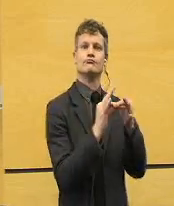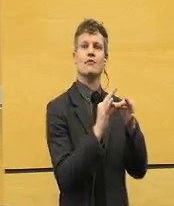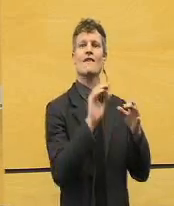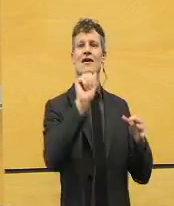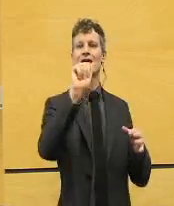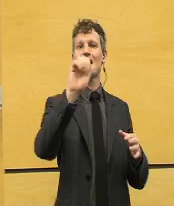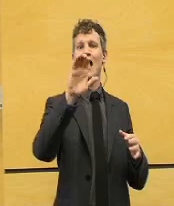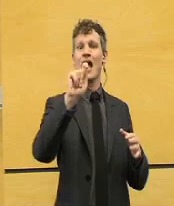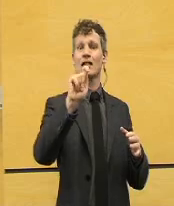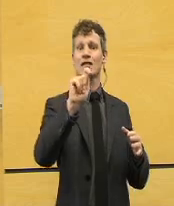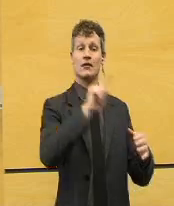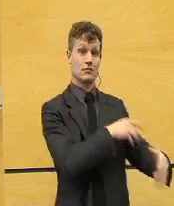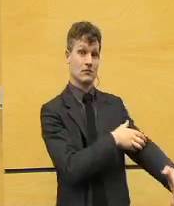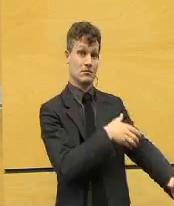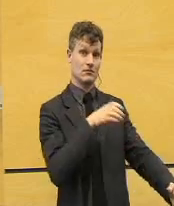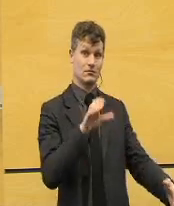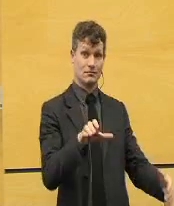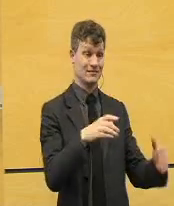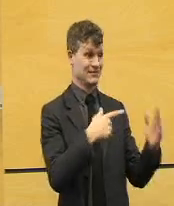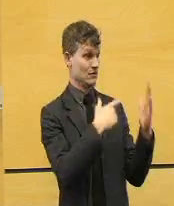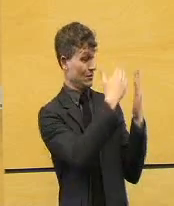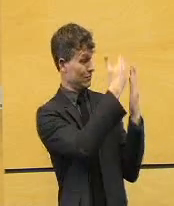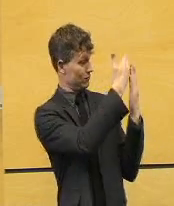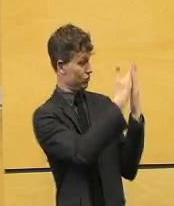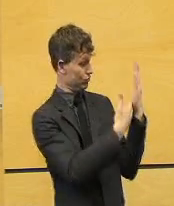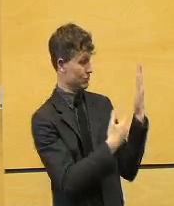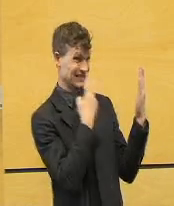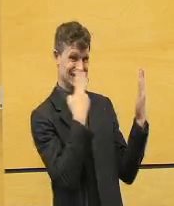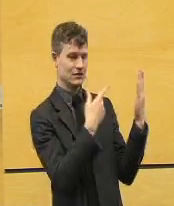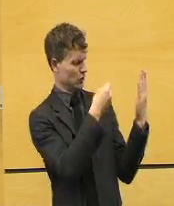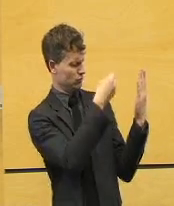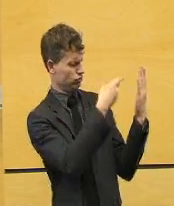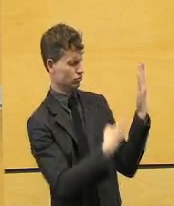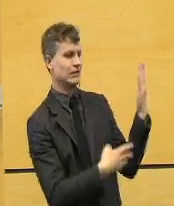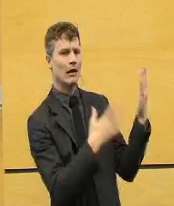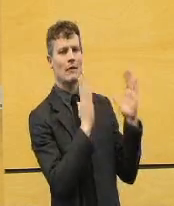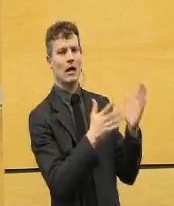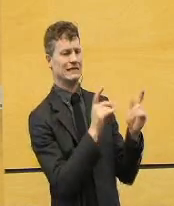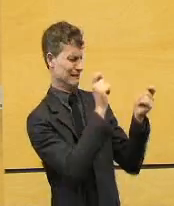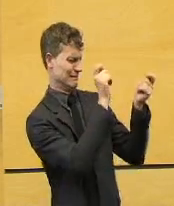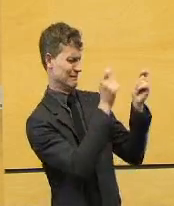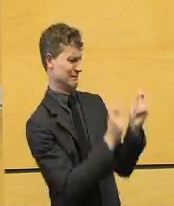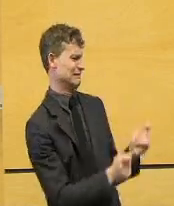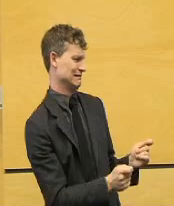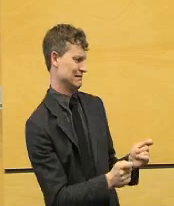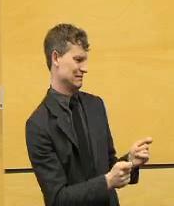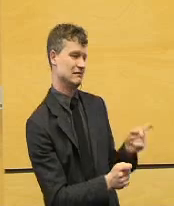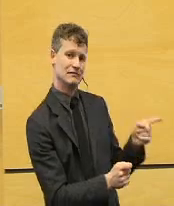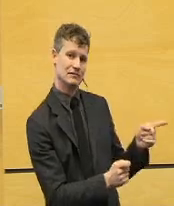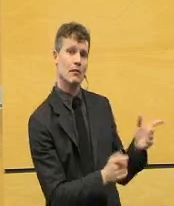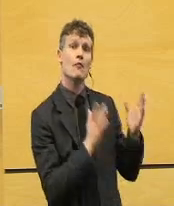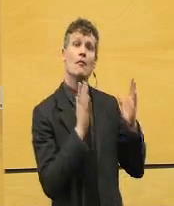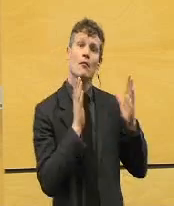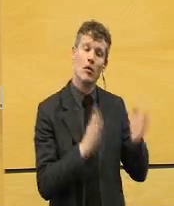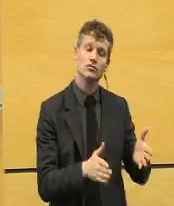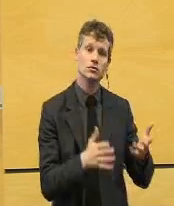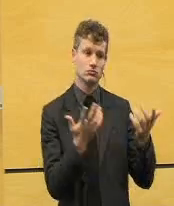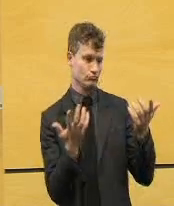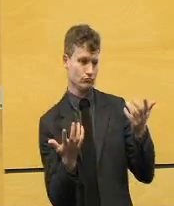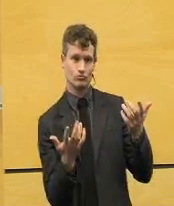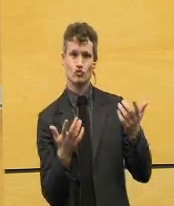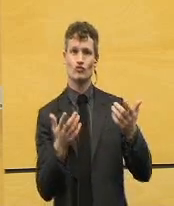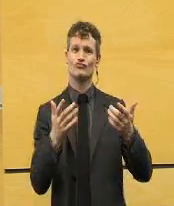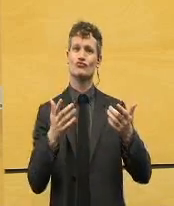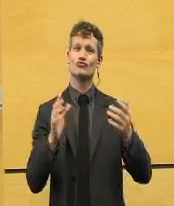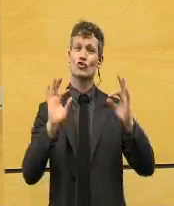amendments, including by providing a specific definition of reasonable